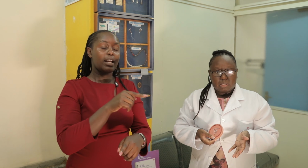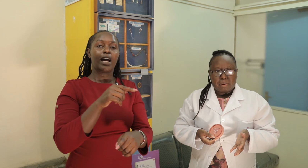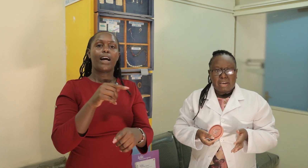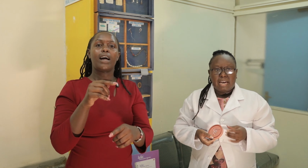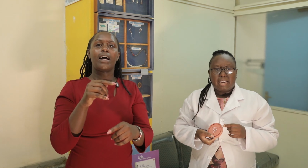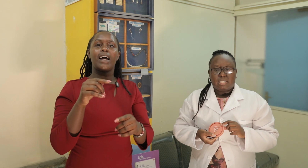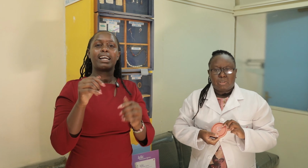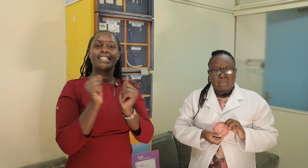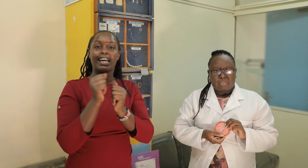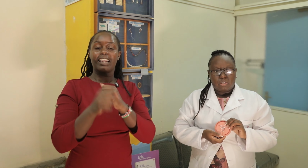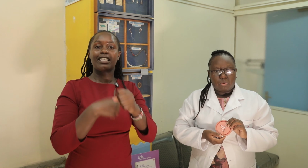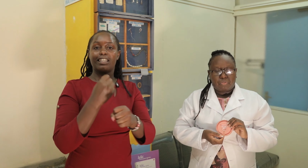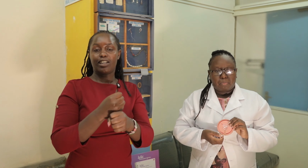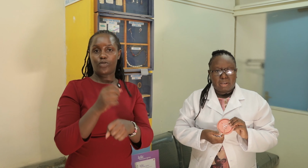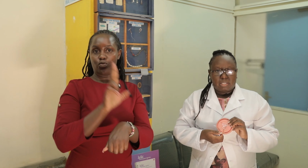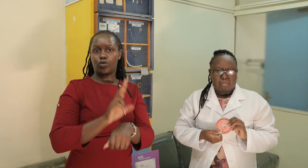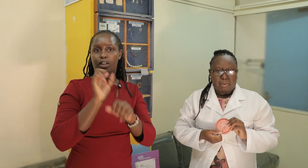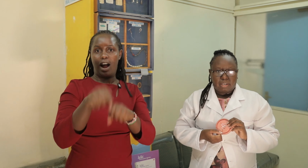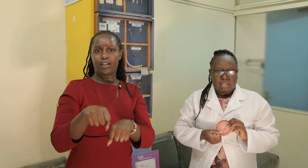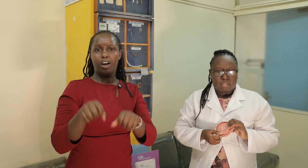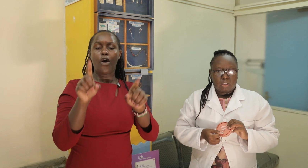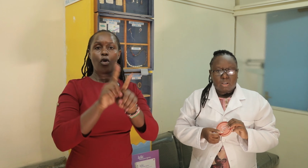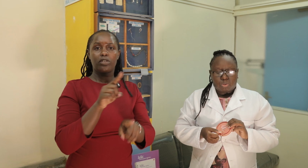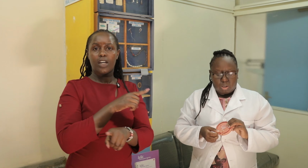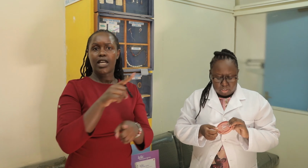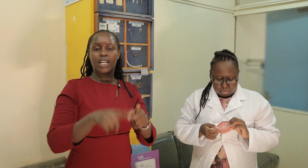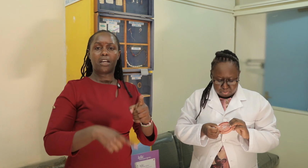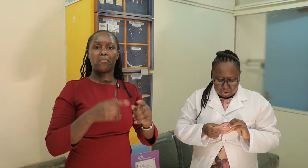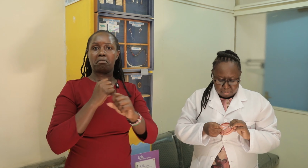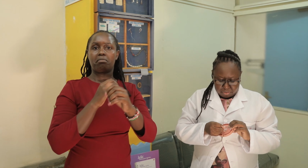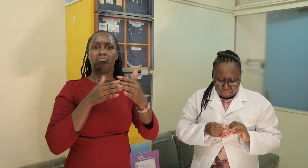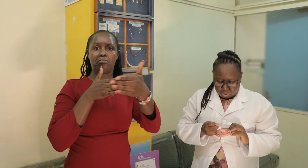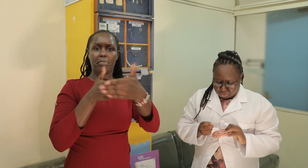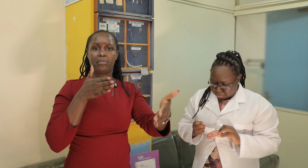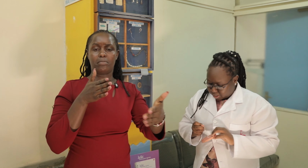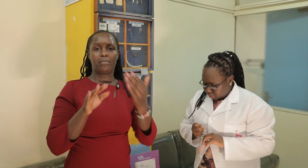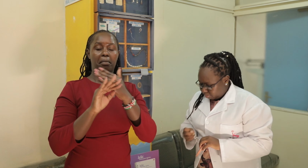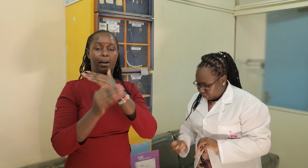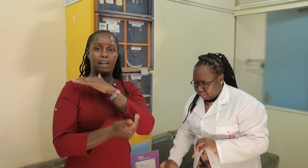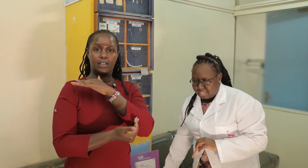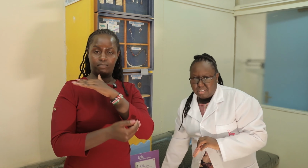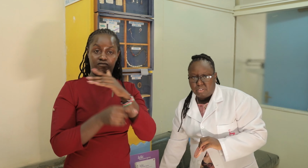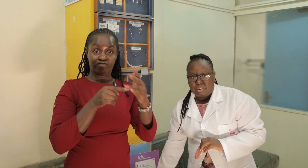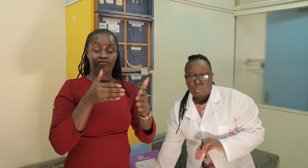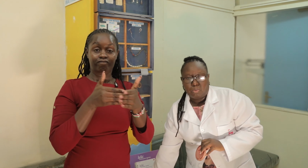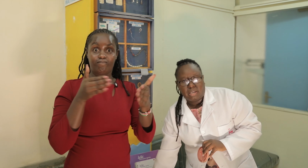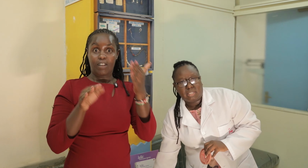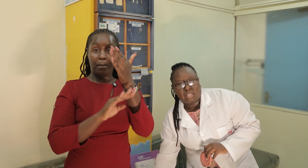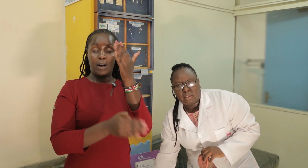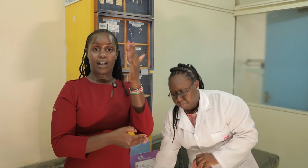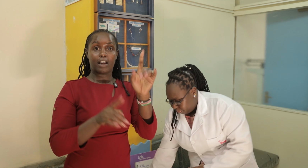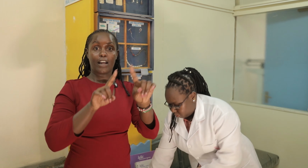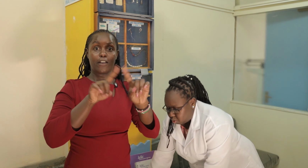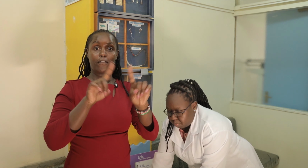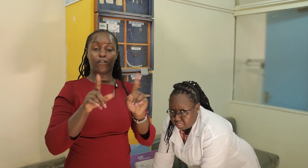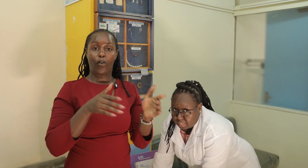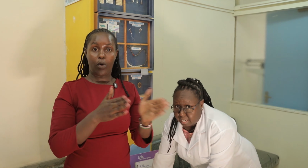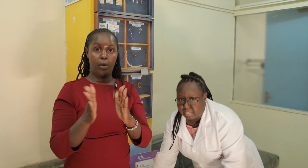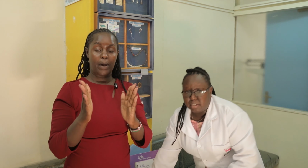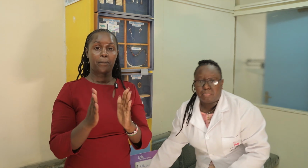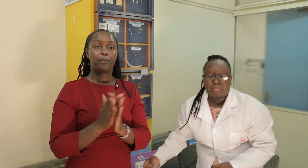would expire, and it prevents you from getting pregnant. So it prevents you from getting pregnant in different ways.